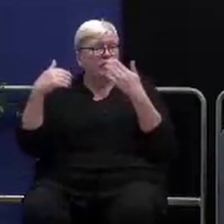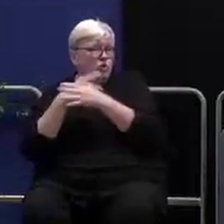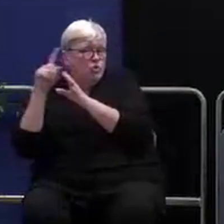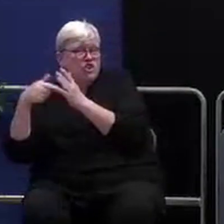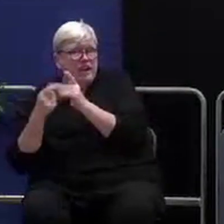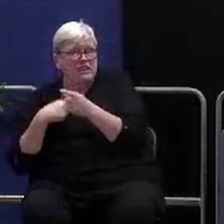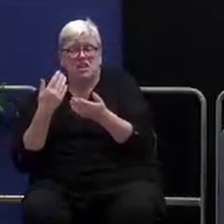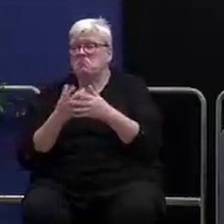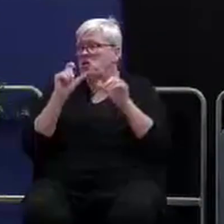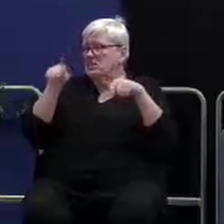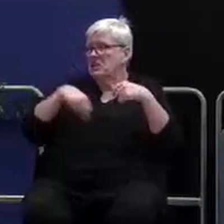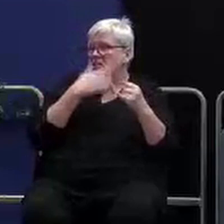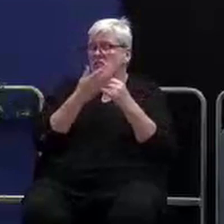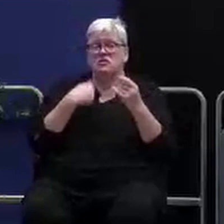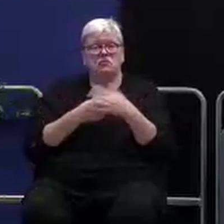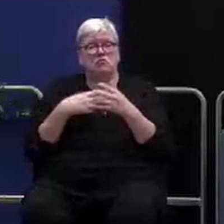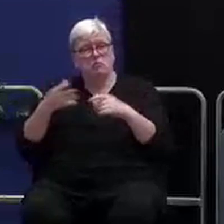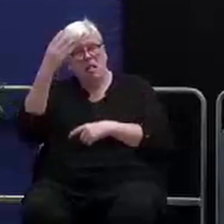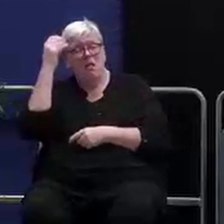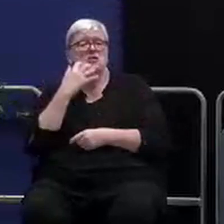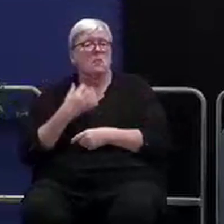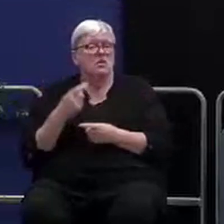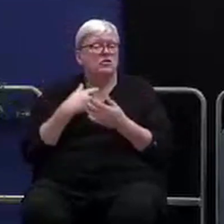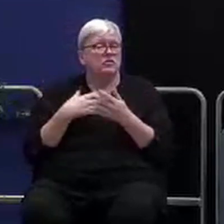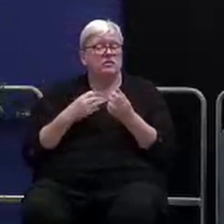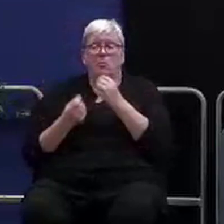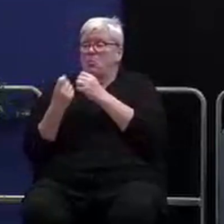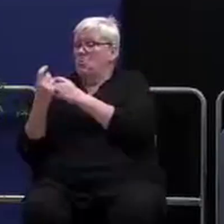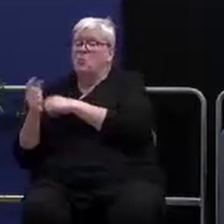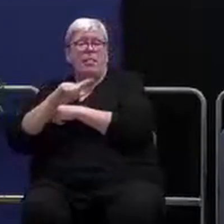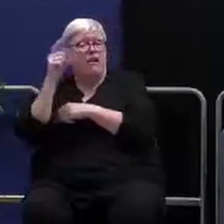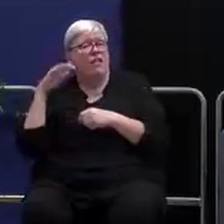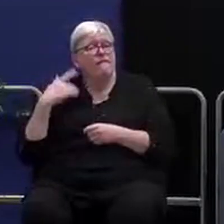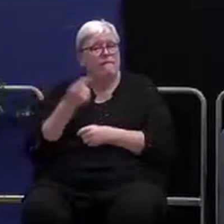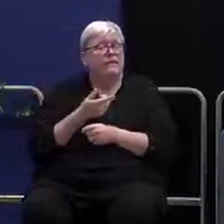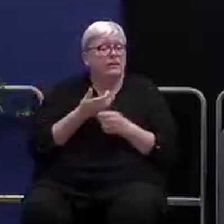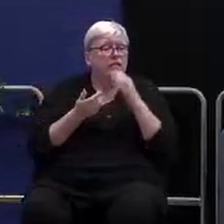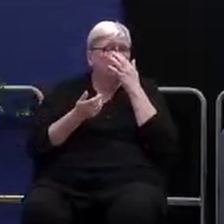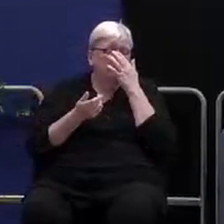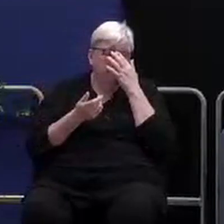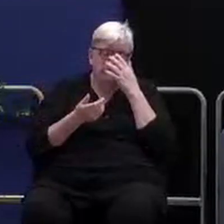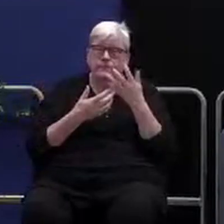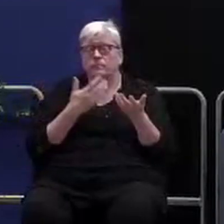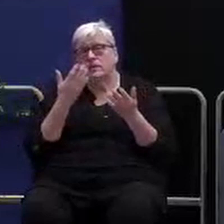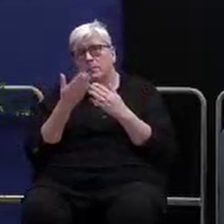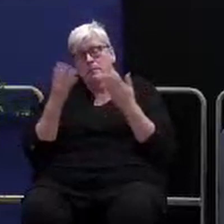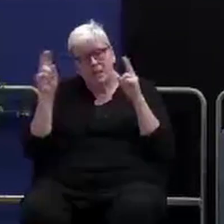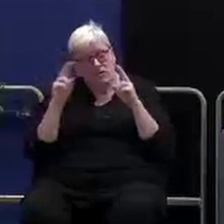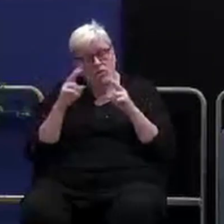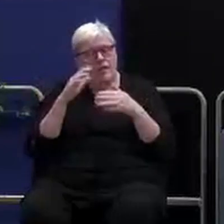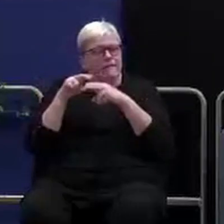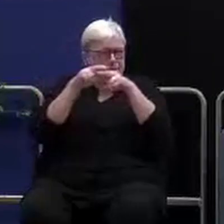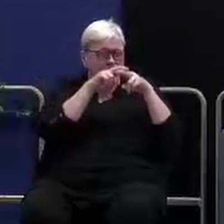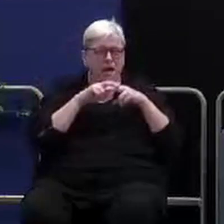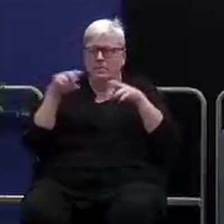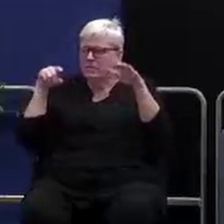only long enough to pick up some Yiddish that would pop up unexpectedly in conversation later in her life. At some point when she was in middle school, the family seems to have